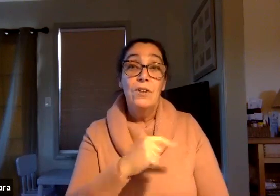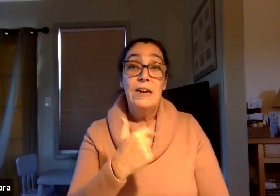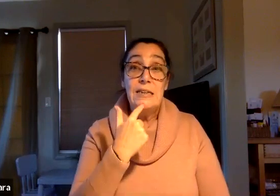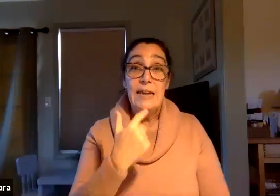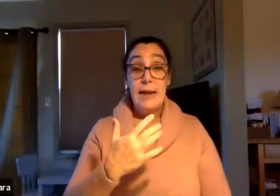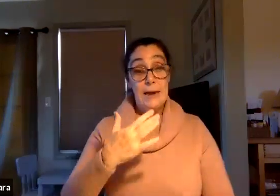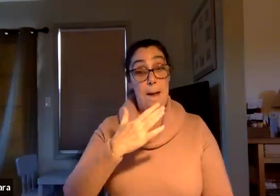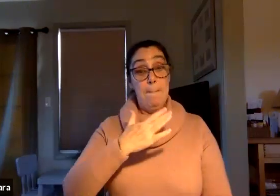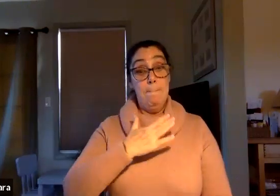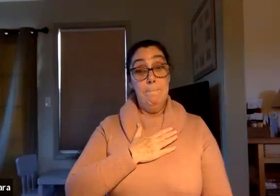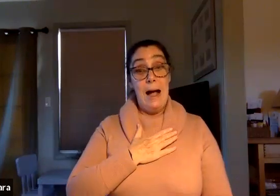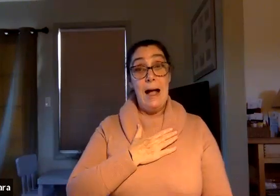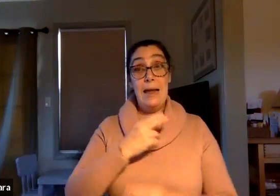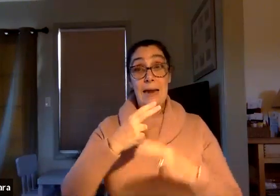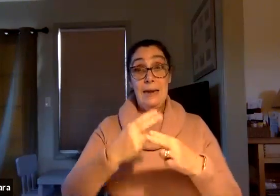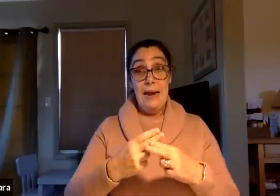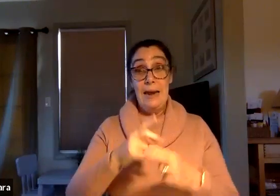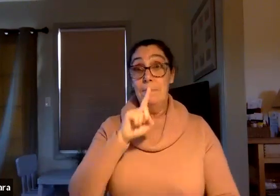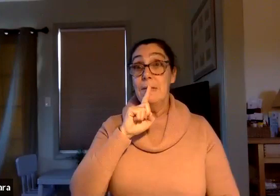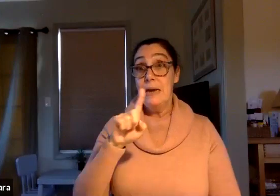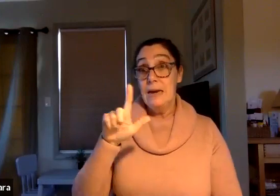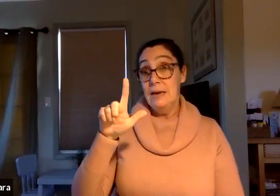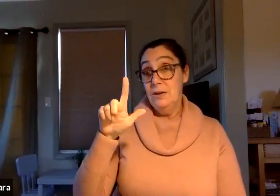Laureen said, my name is